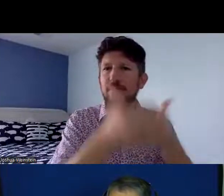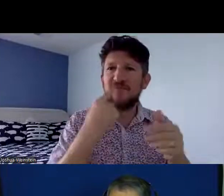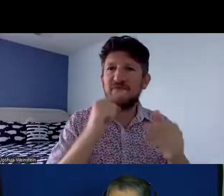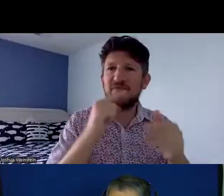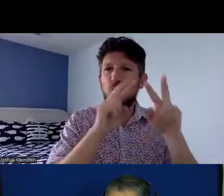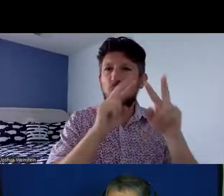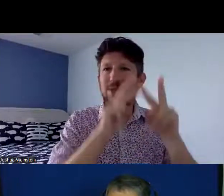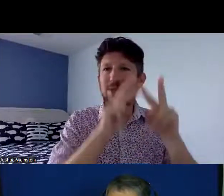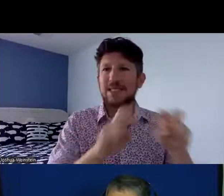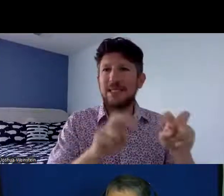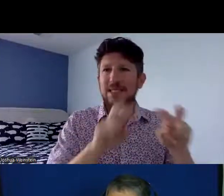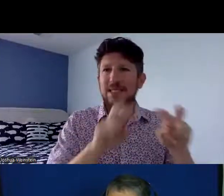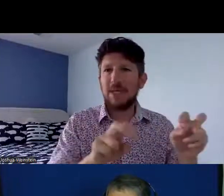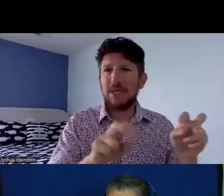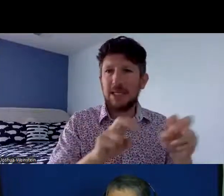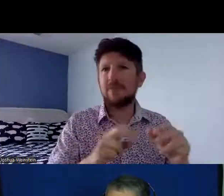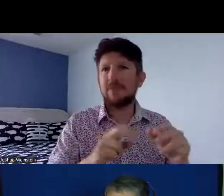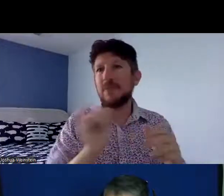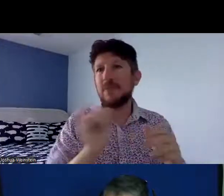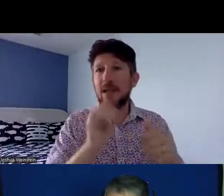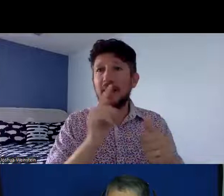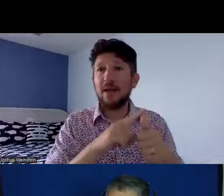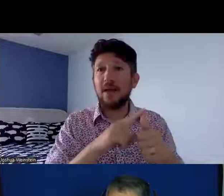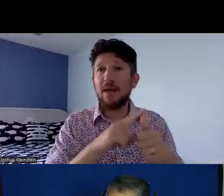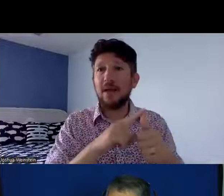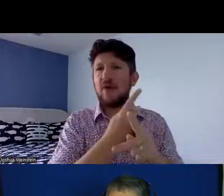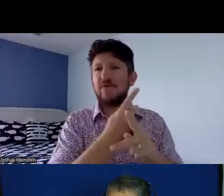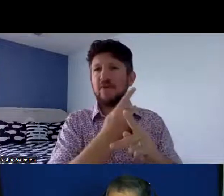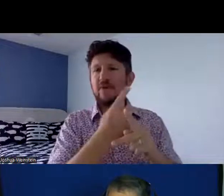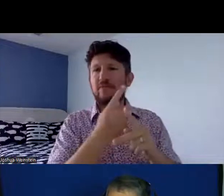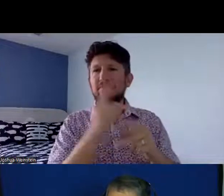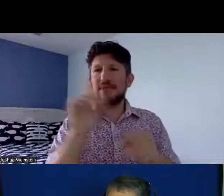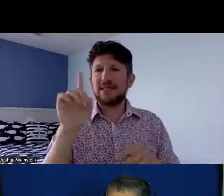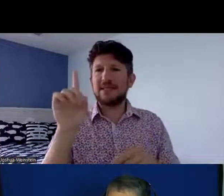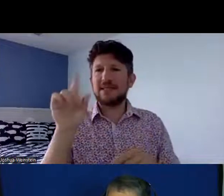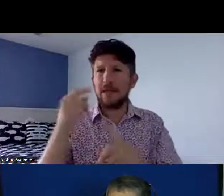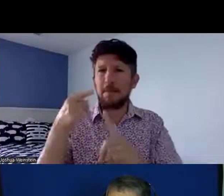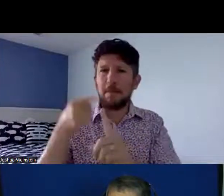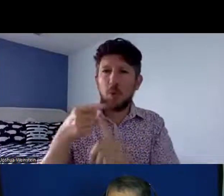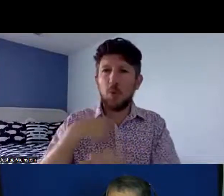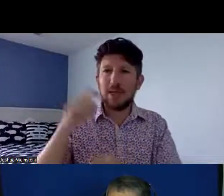we have to adhere to when we're doing assessments on children.